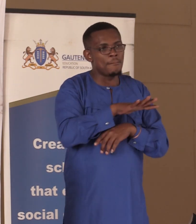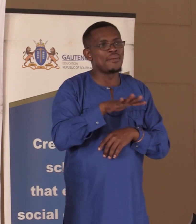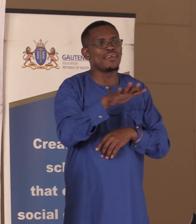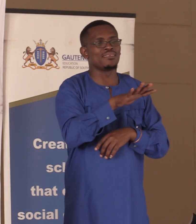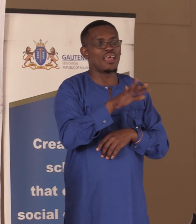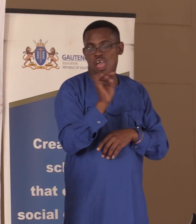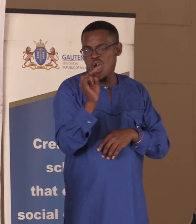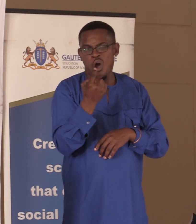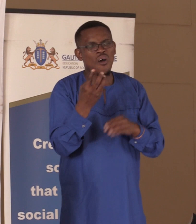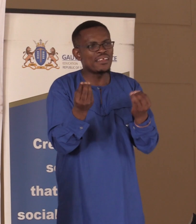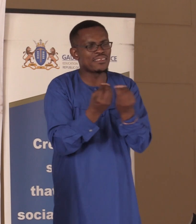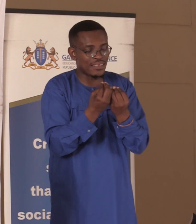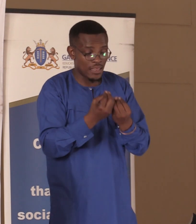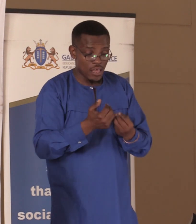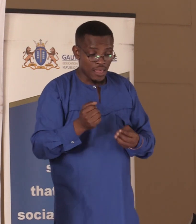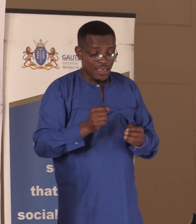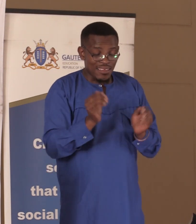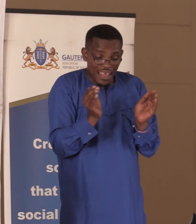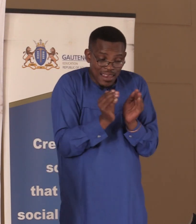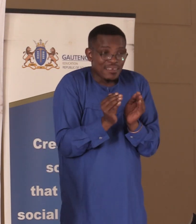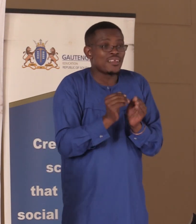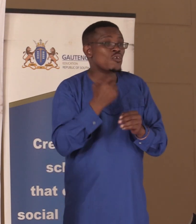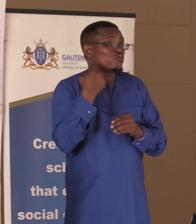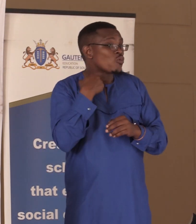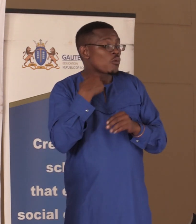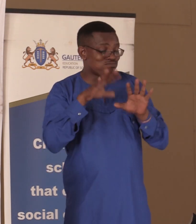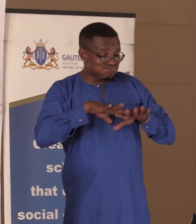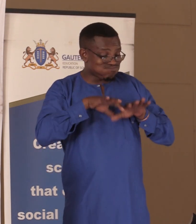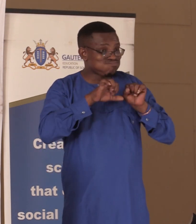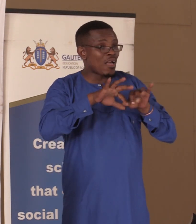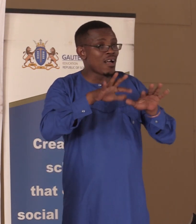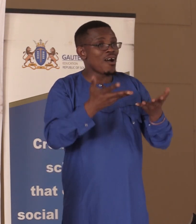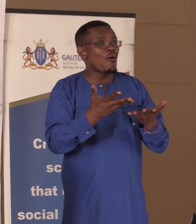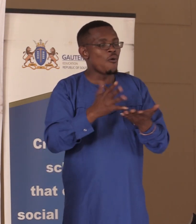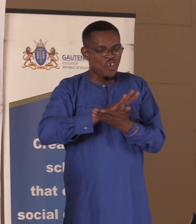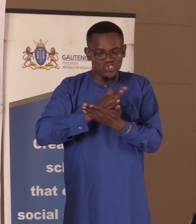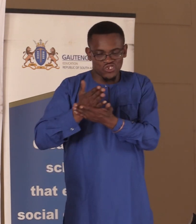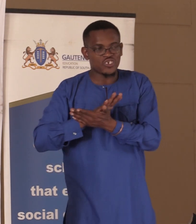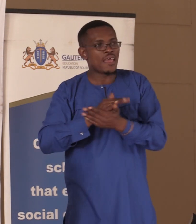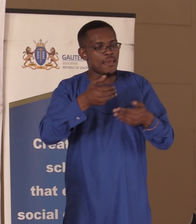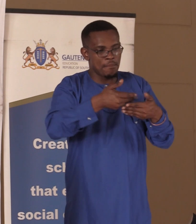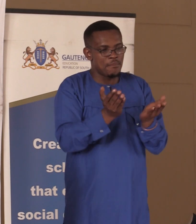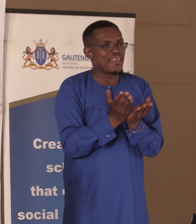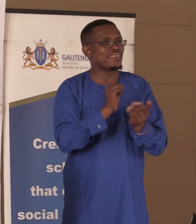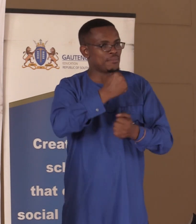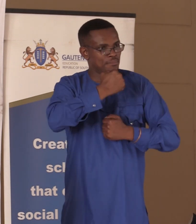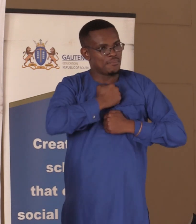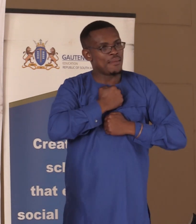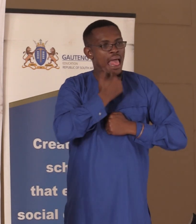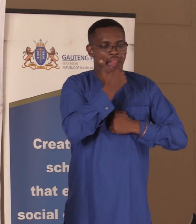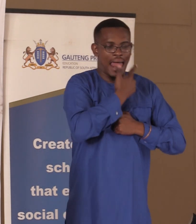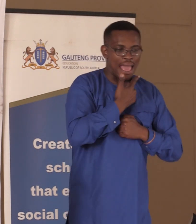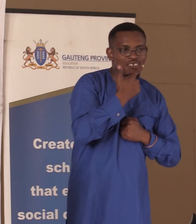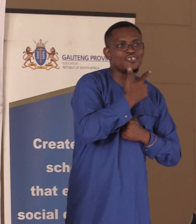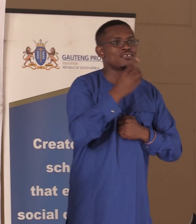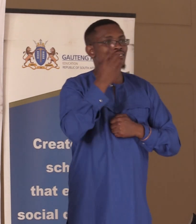a way in which that particular little thing could survive, was to share a meal with me for lunch and